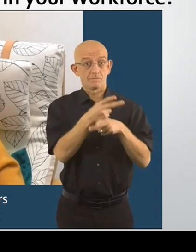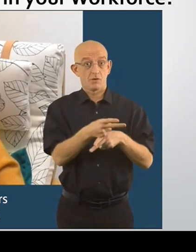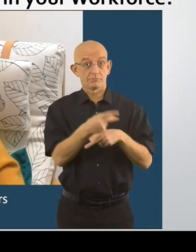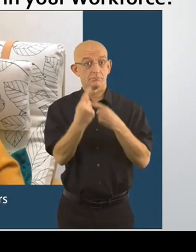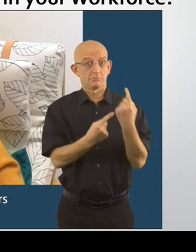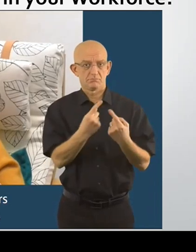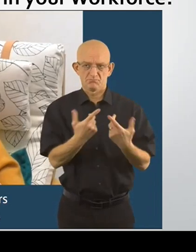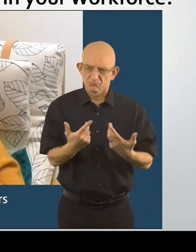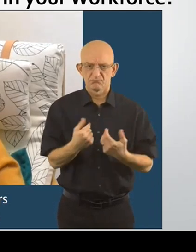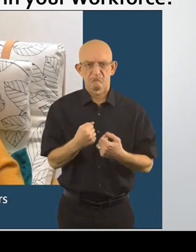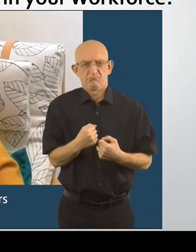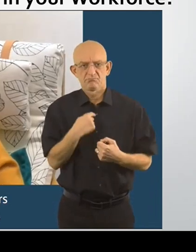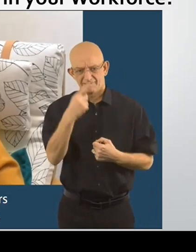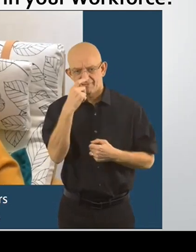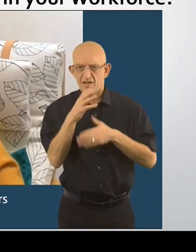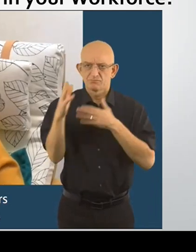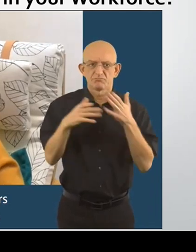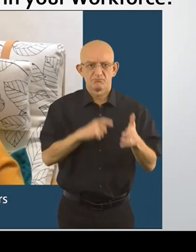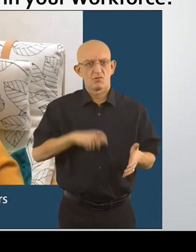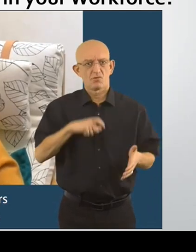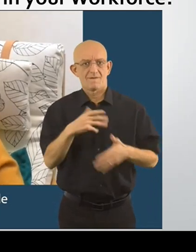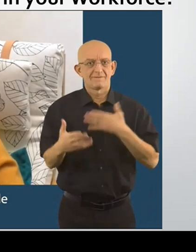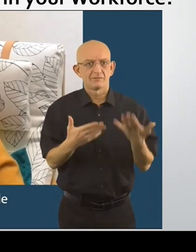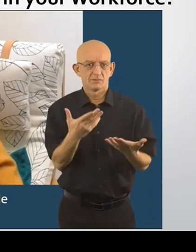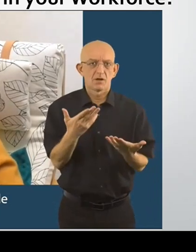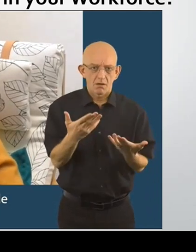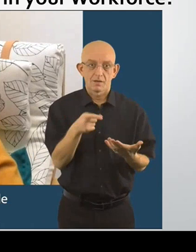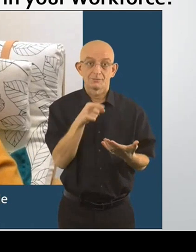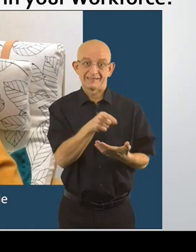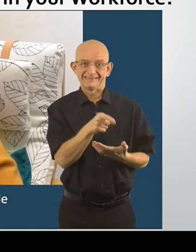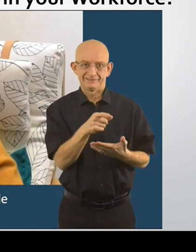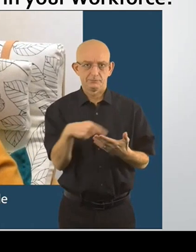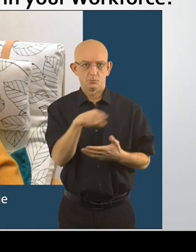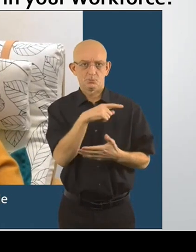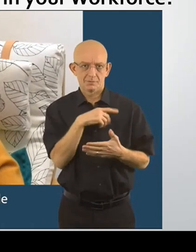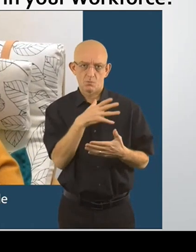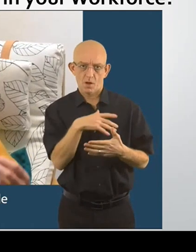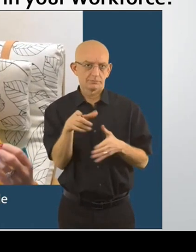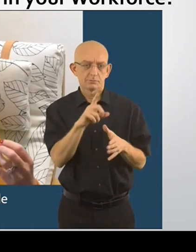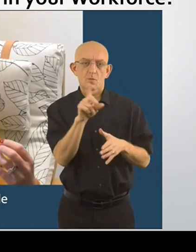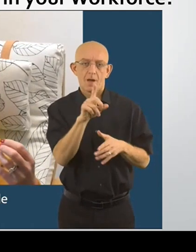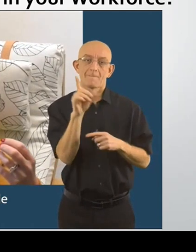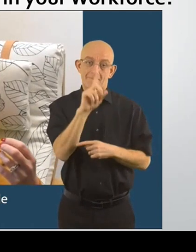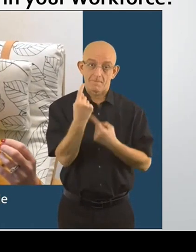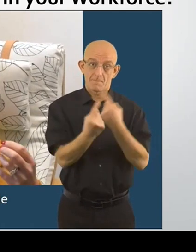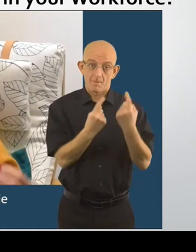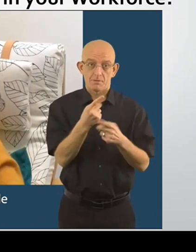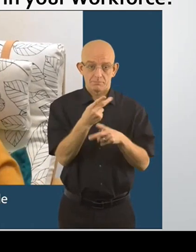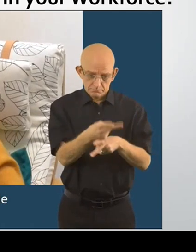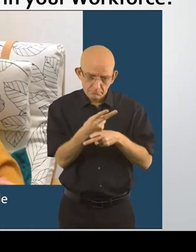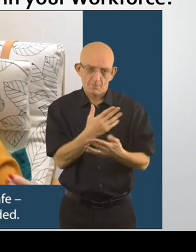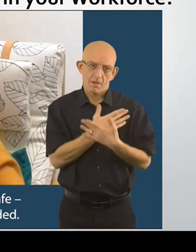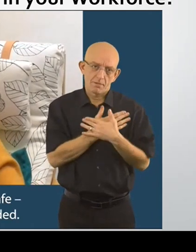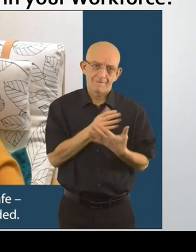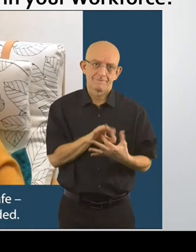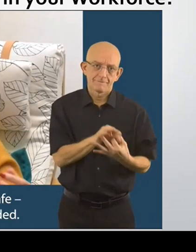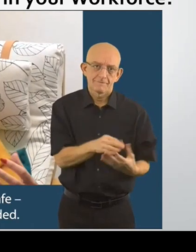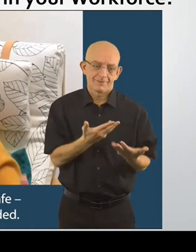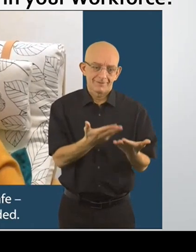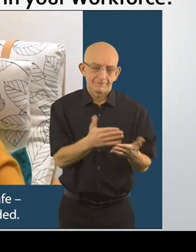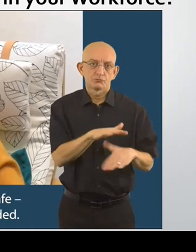disabled foster carers who can do that independently. So what we're looking for is people who are nurturing